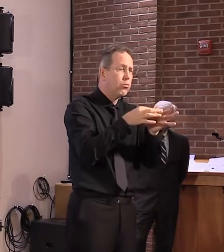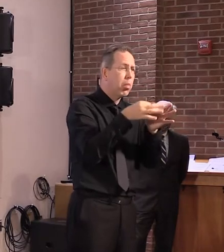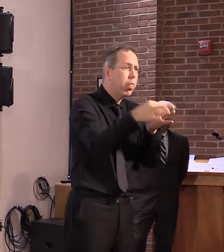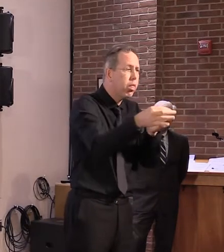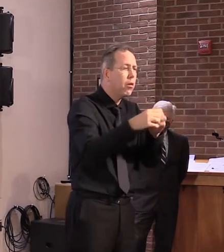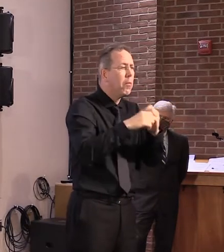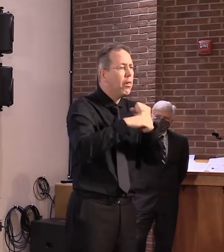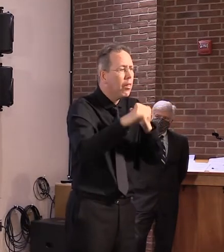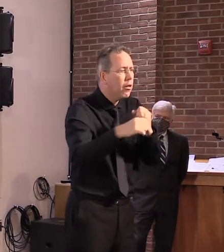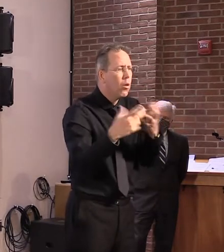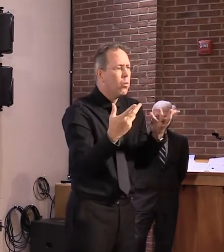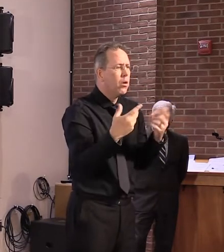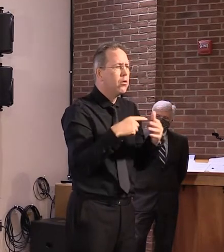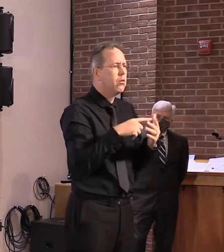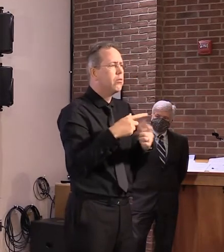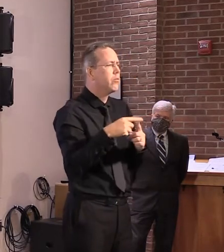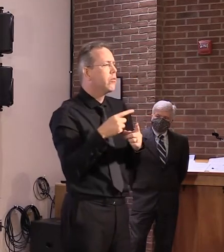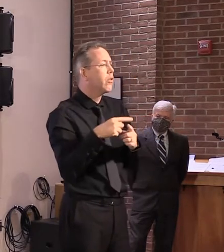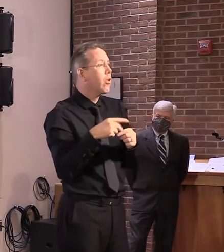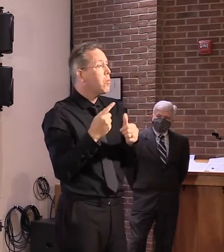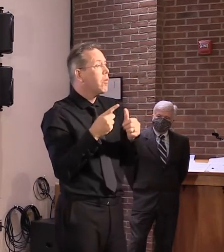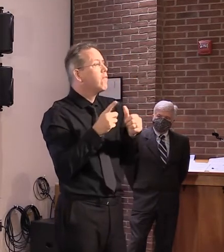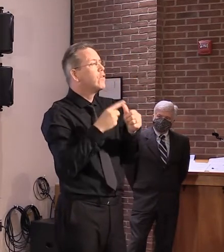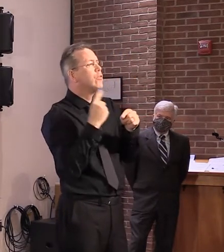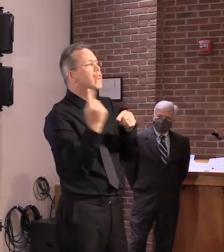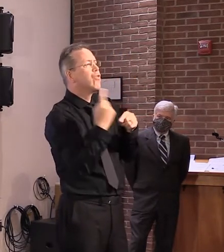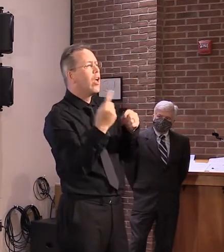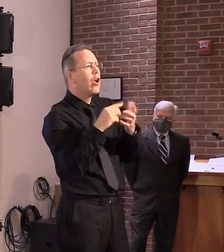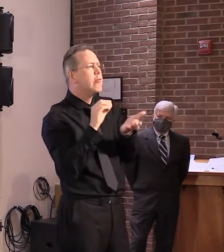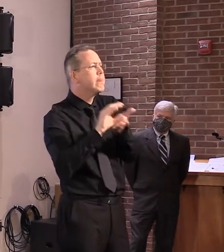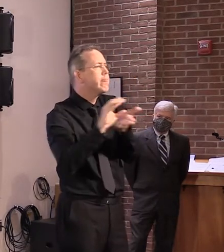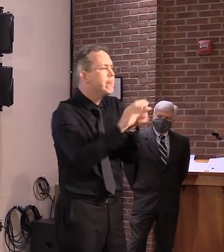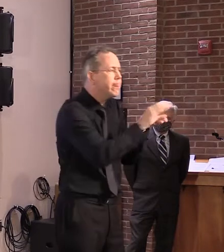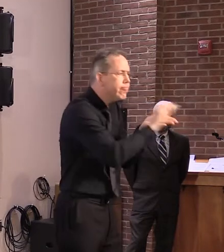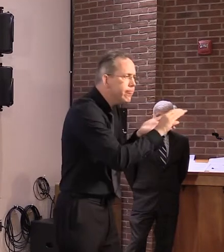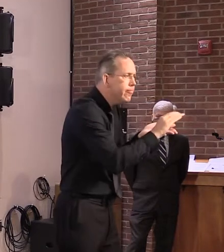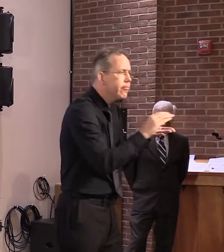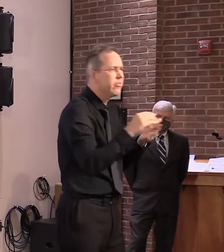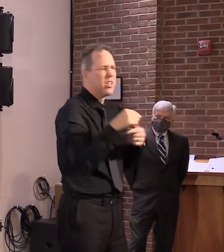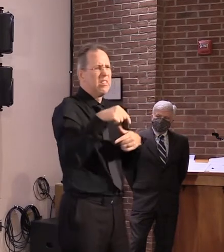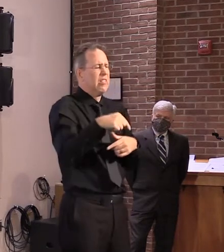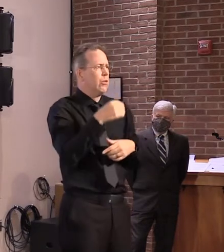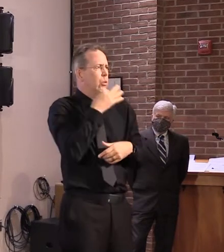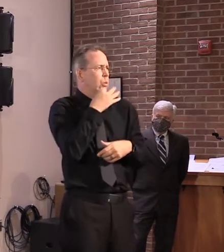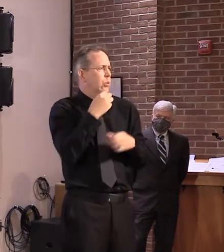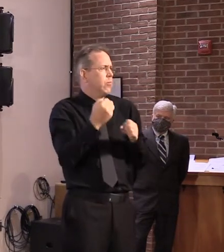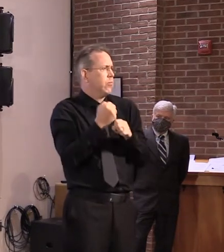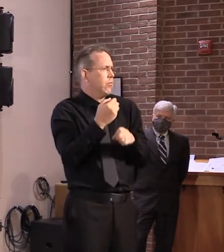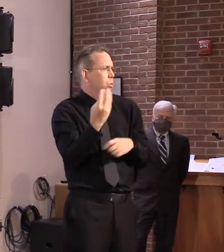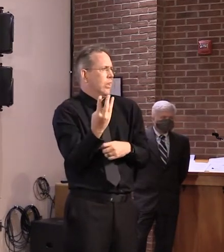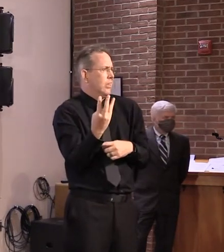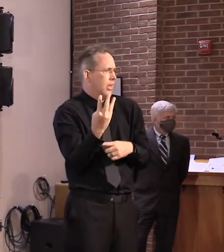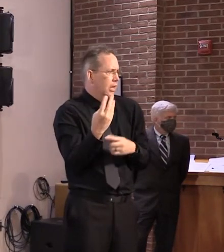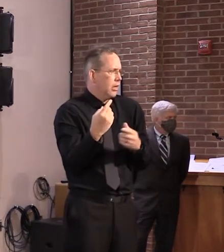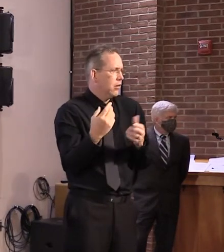round on Wednesday, so we can look forward to that, and then maybe the second round the following